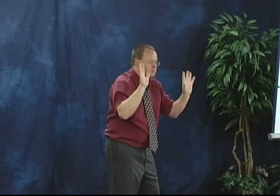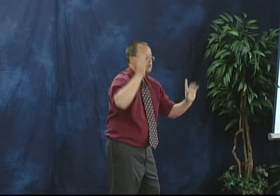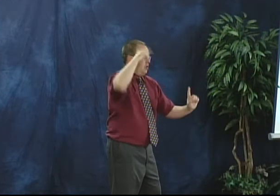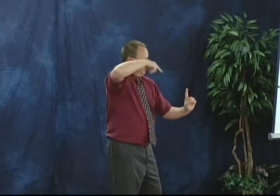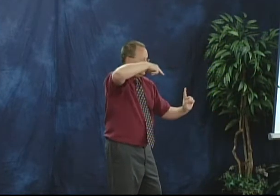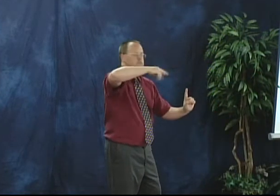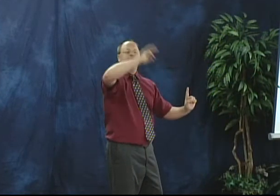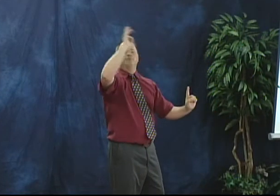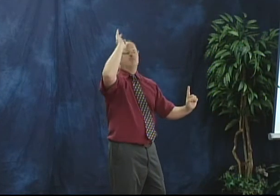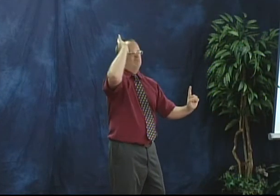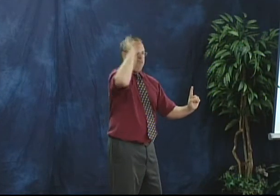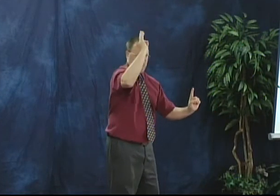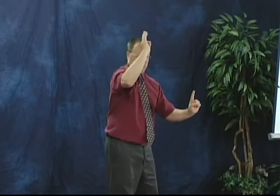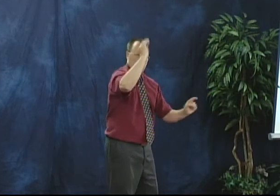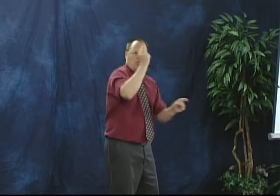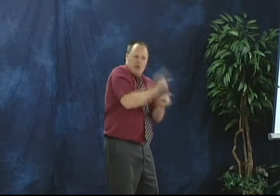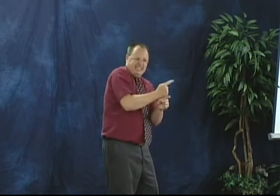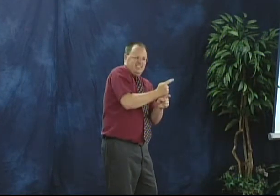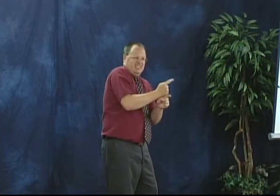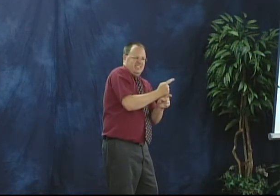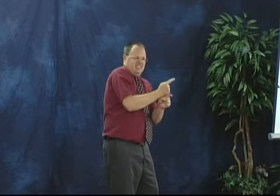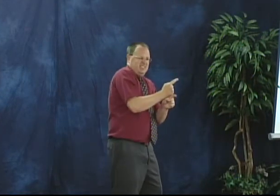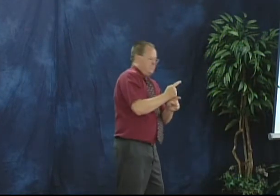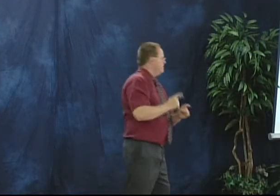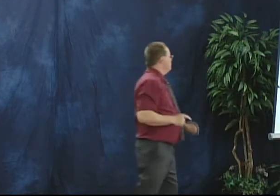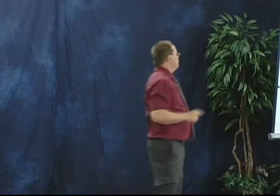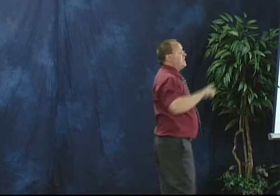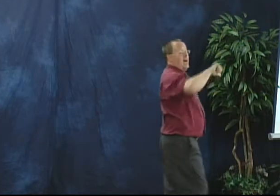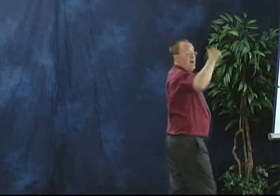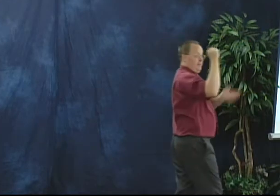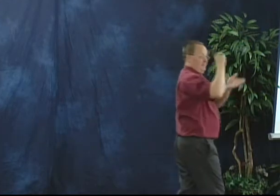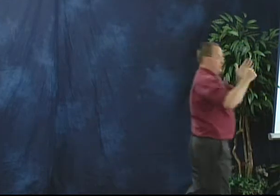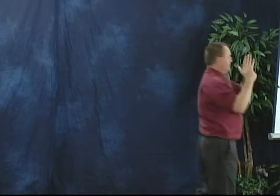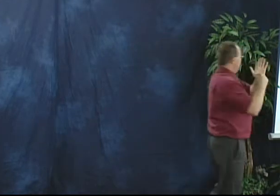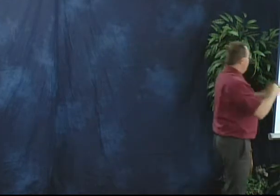Nor sits in the seat of the scornful.